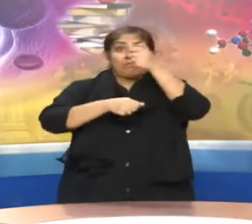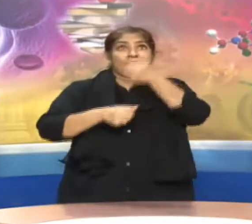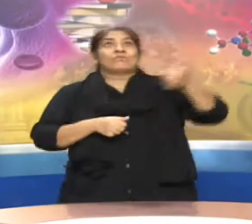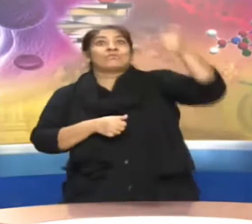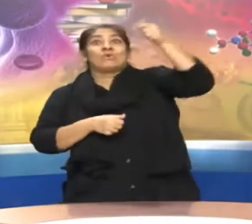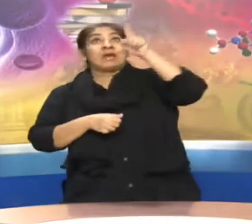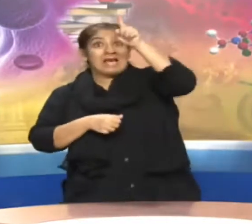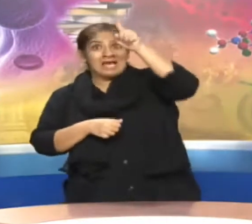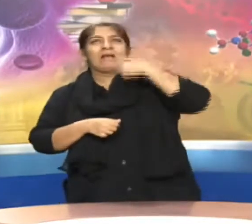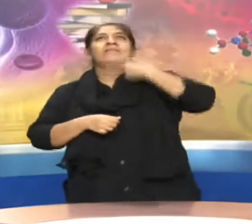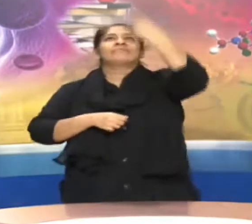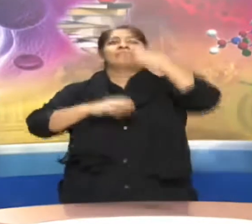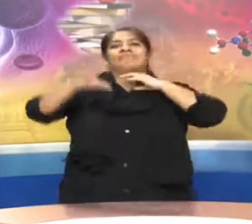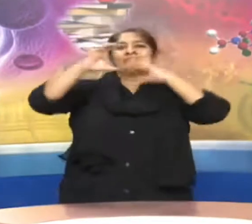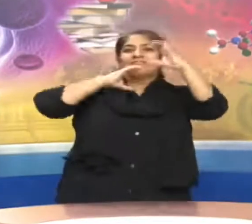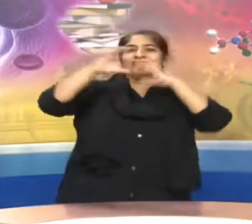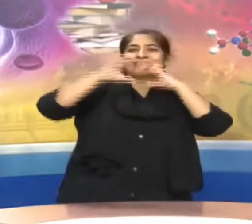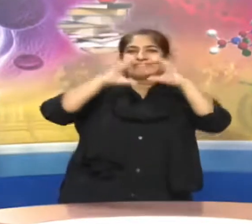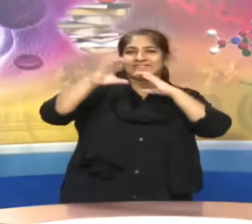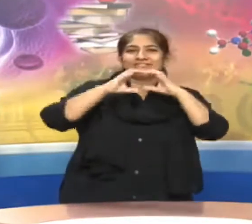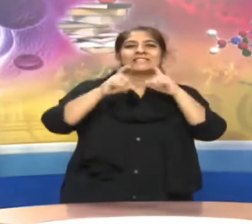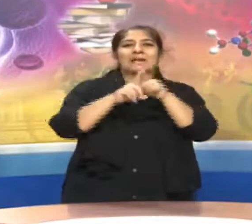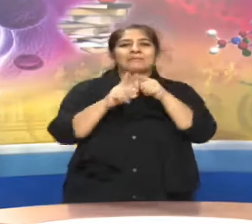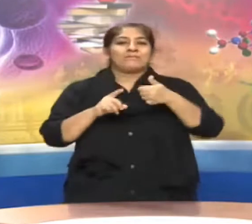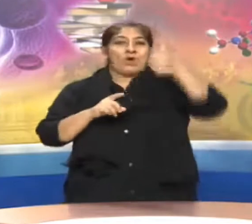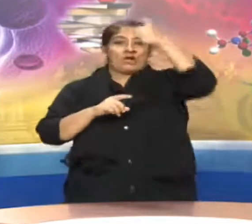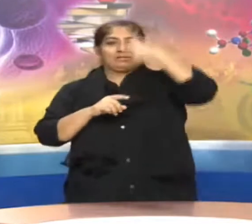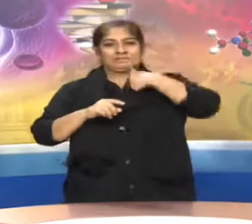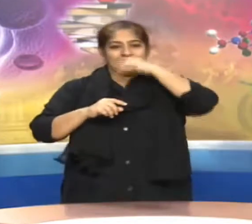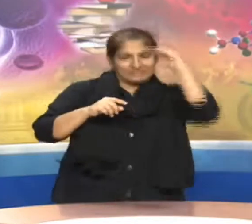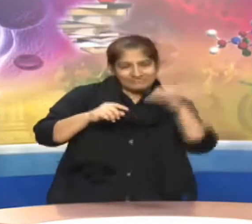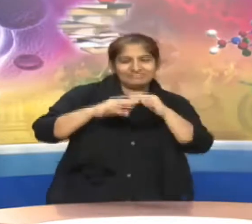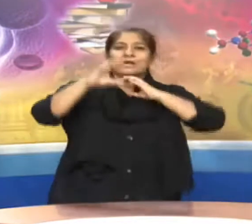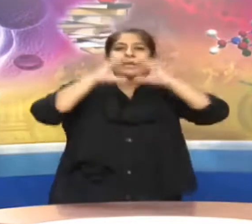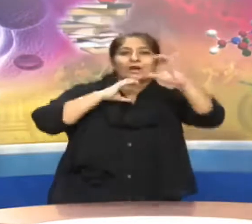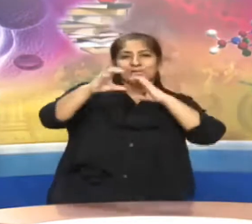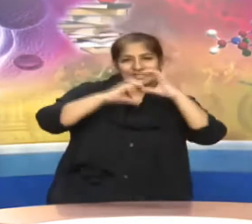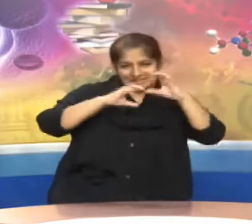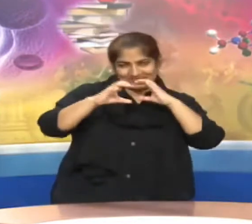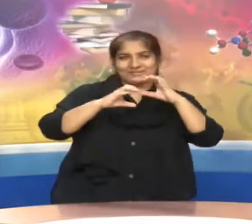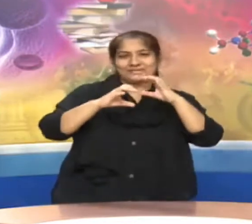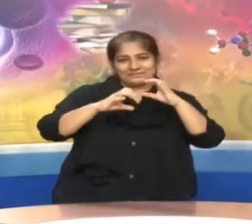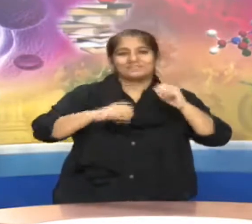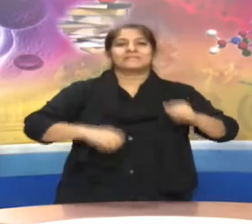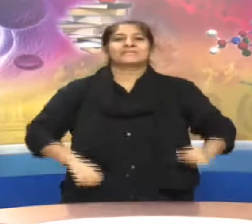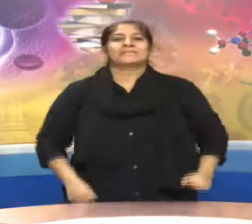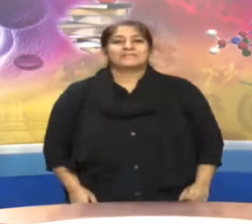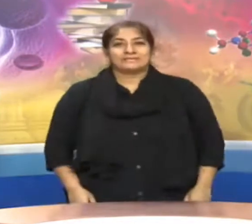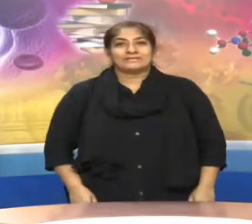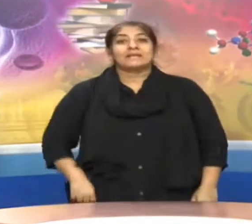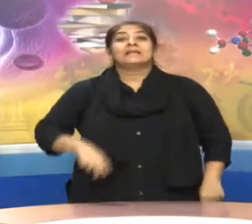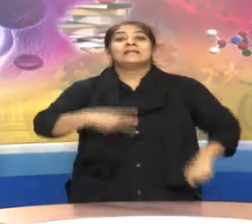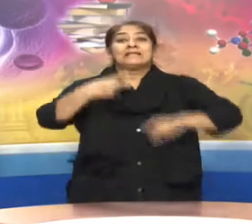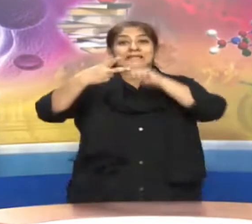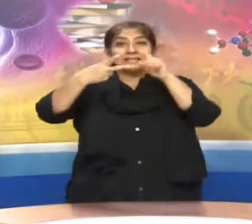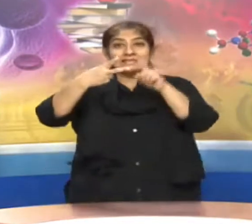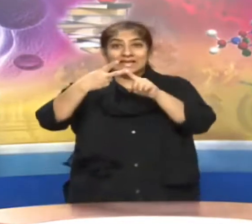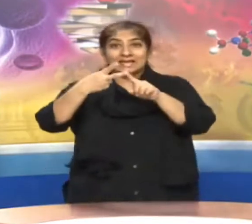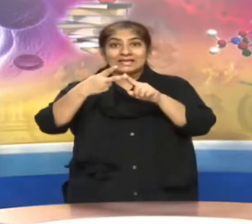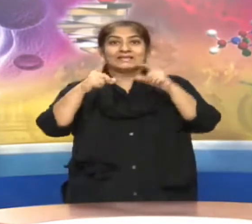the senior person. So that person is above us. So if we see that in a pictorial form, then